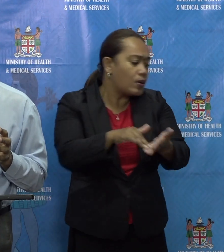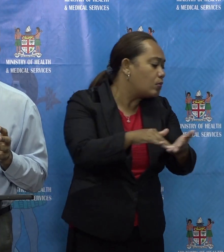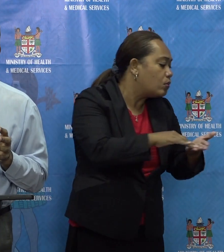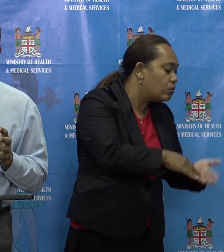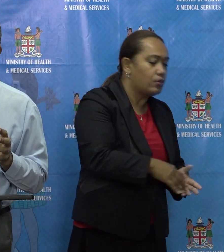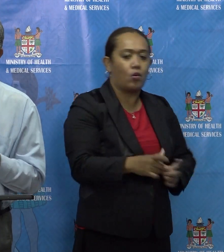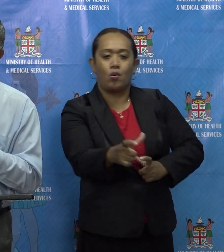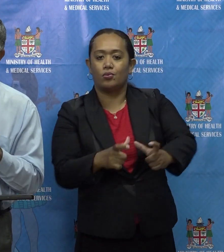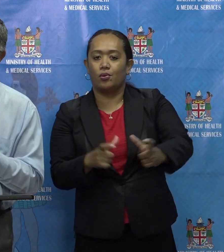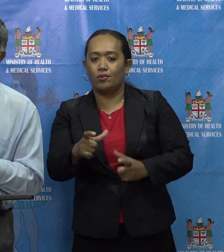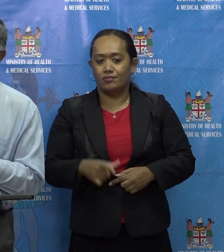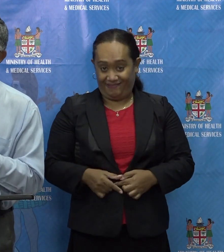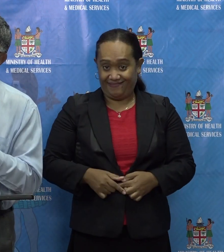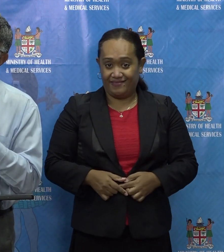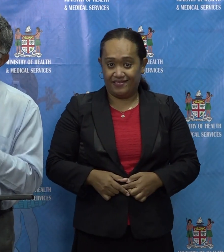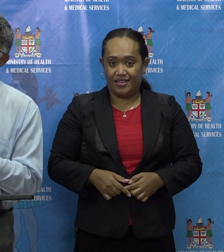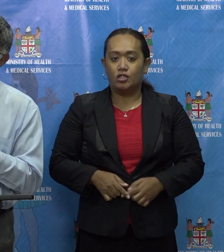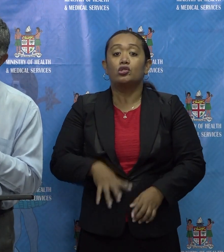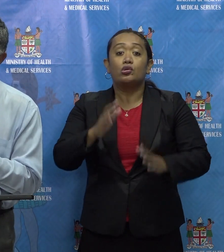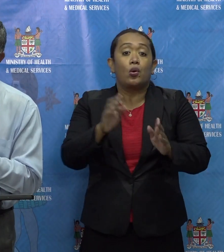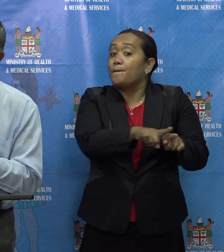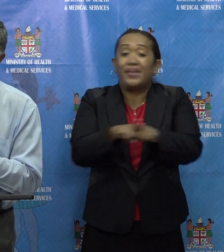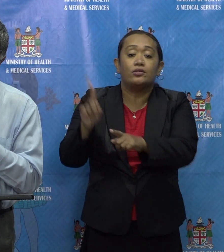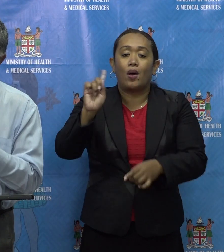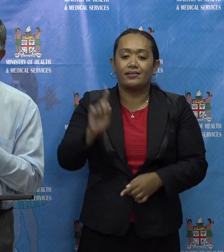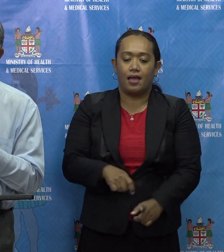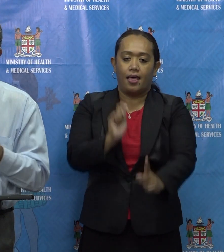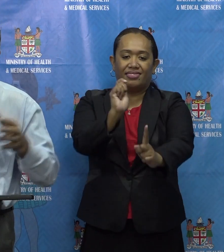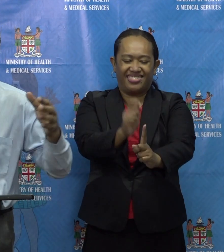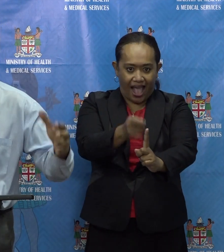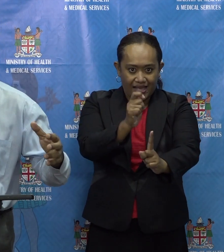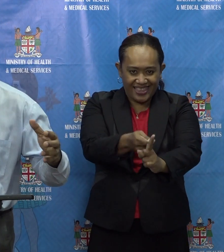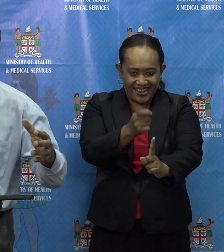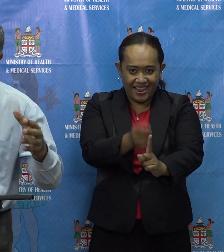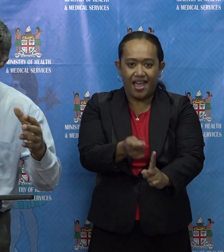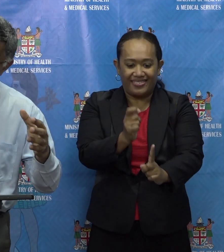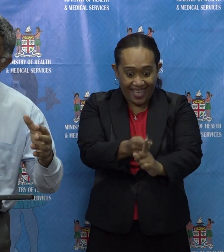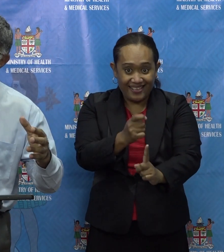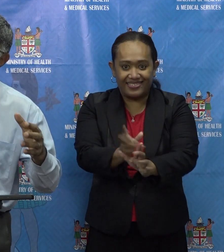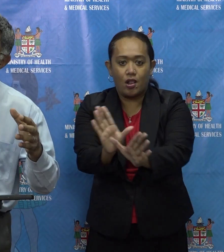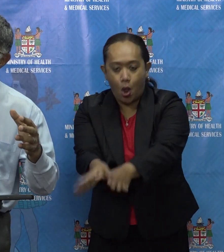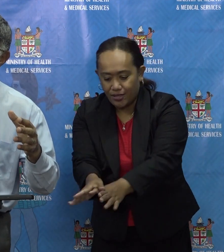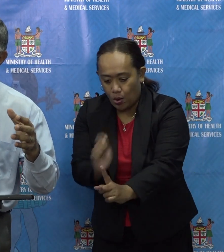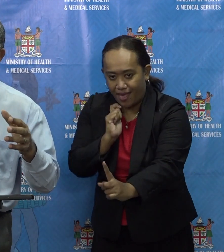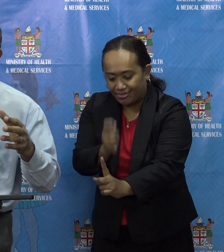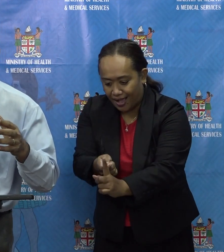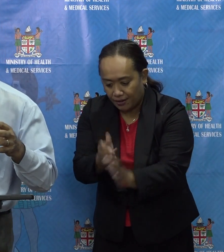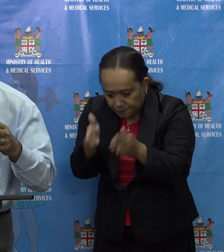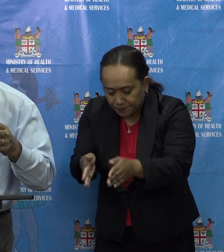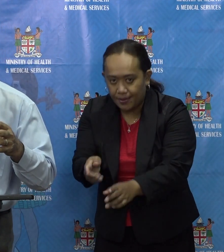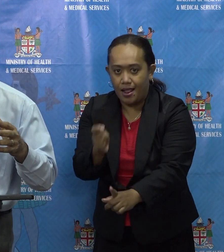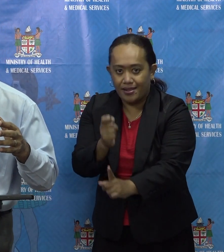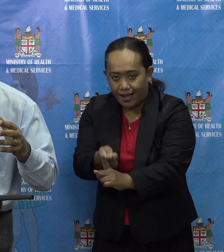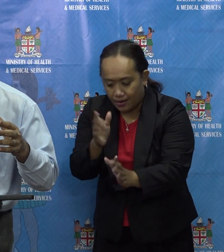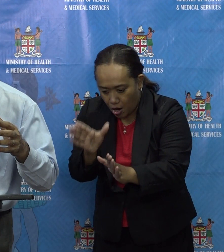others. So this is what I call a targeted form of lockdown, where you have a containment zone, and within the containment zone you have some small lockdown areas